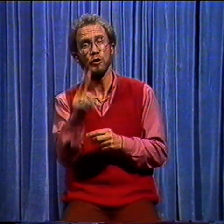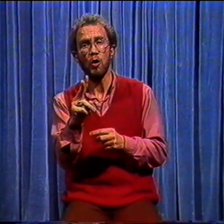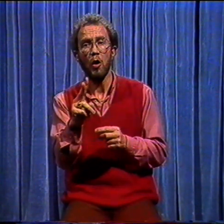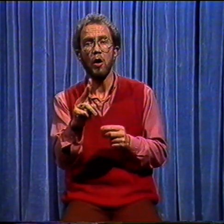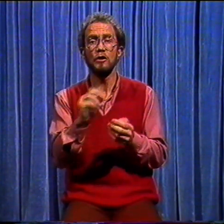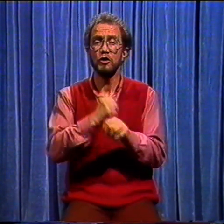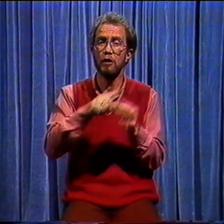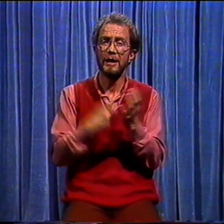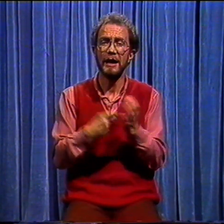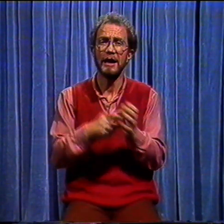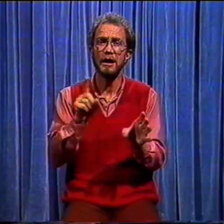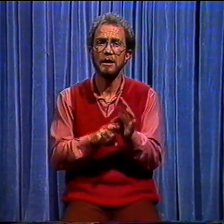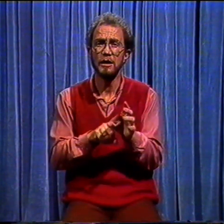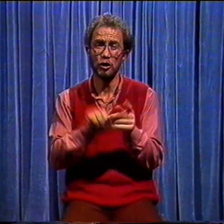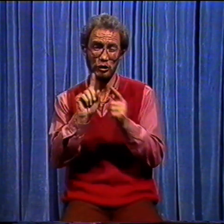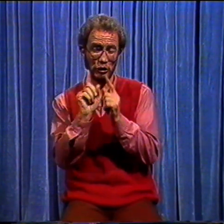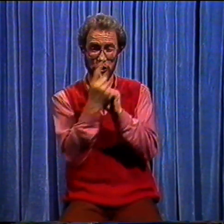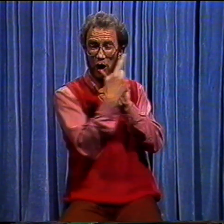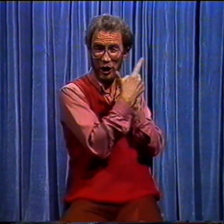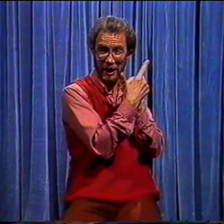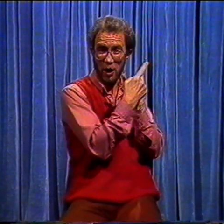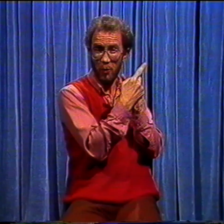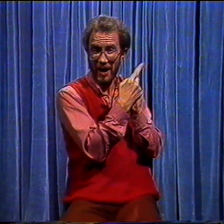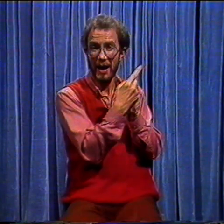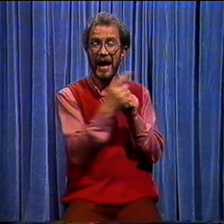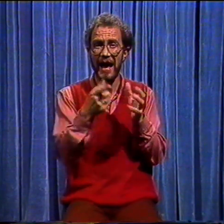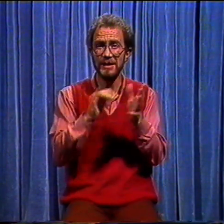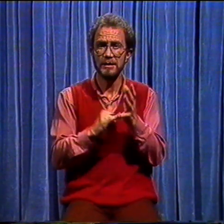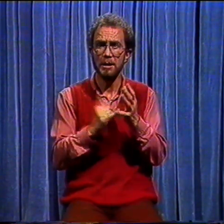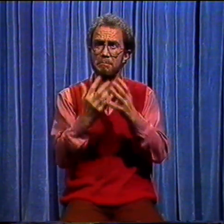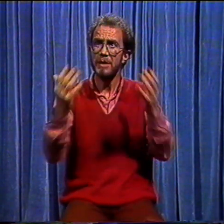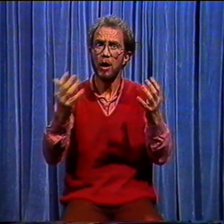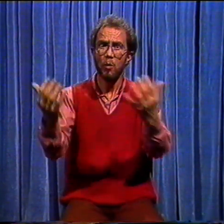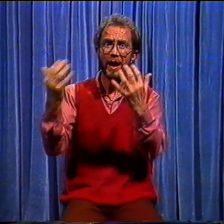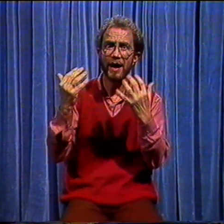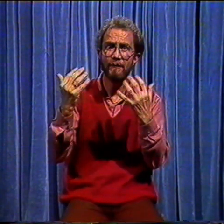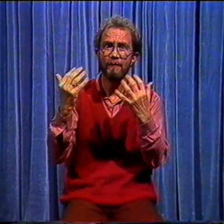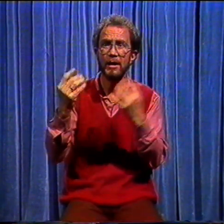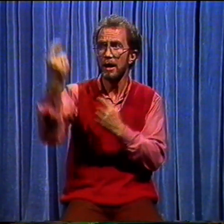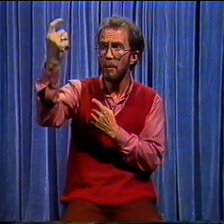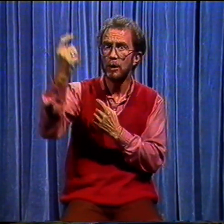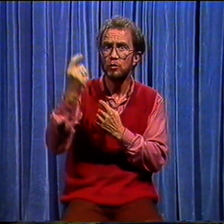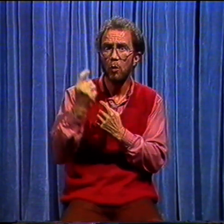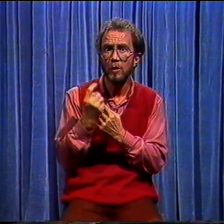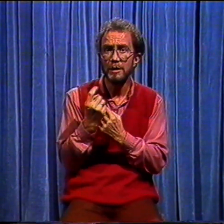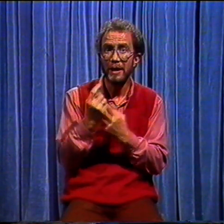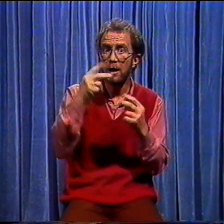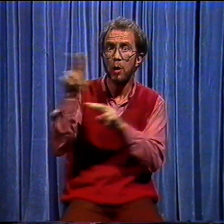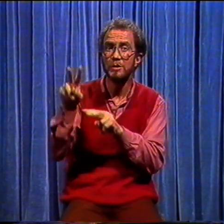And then we saw him, Jerry, turn away as a big wave came towards him. And he looked